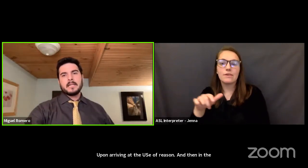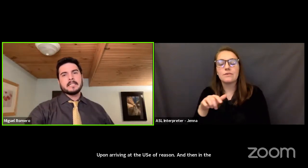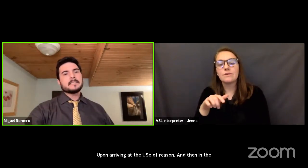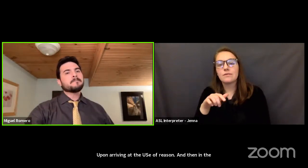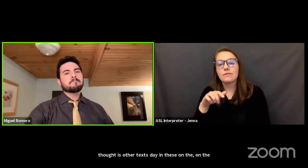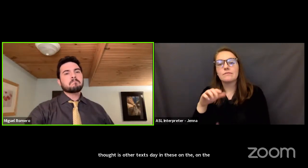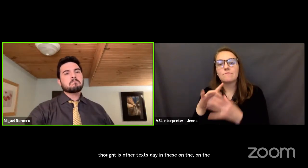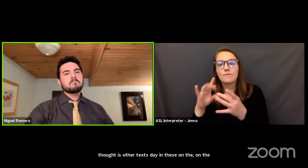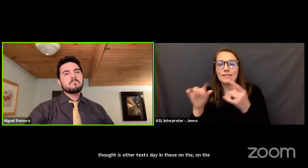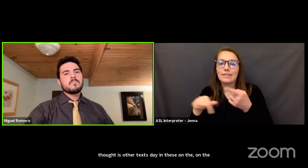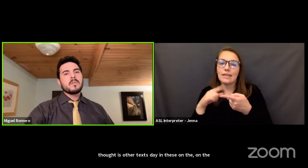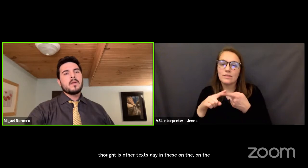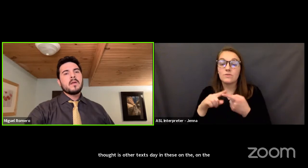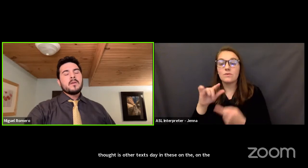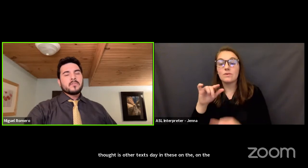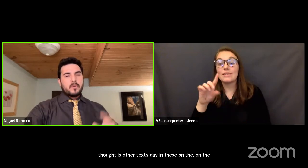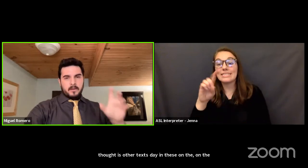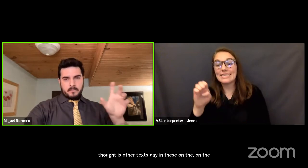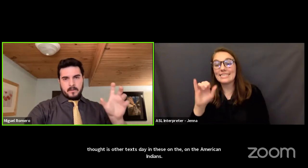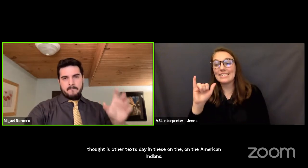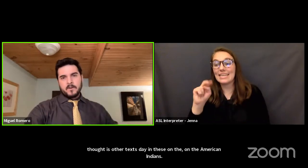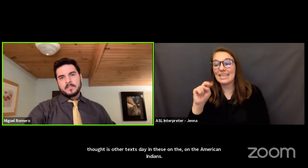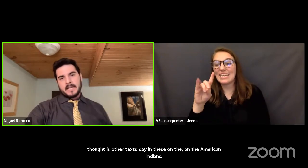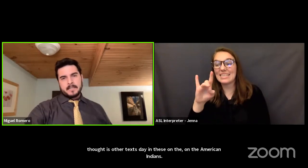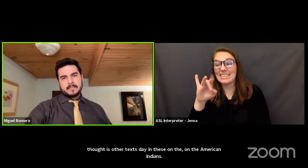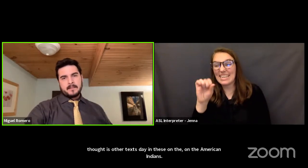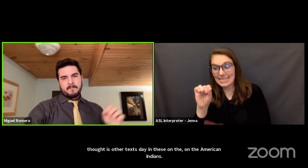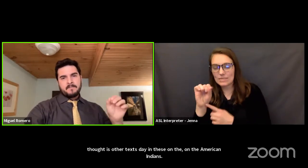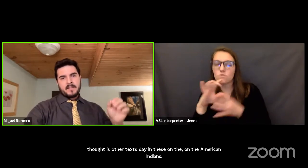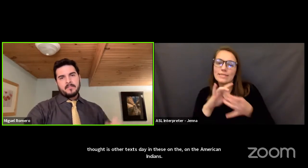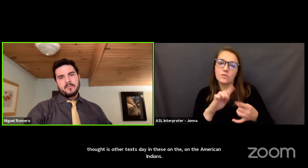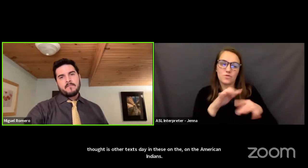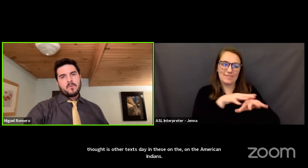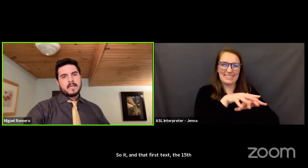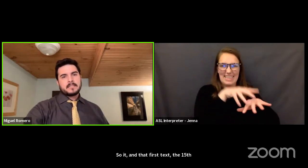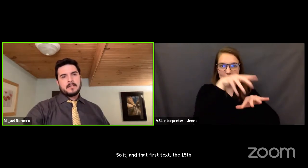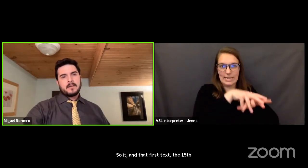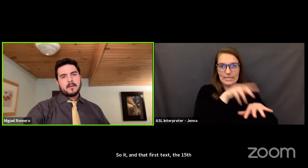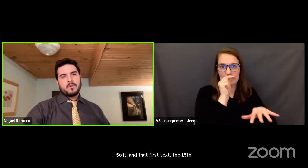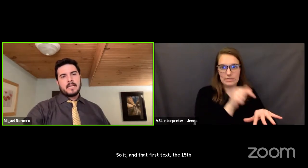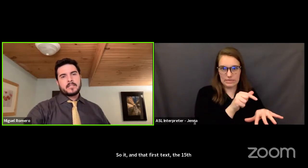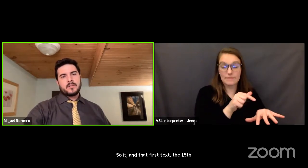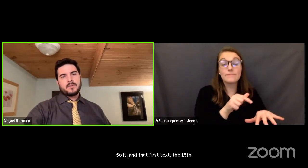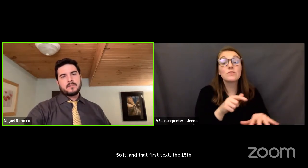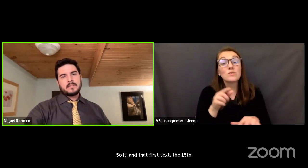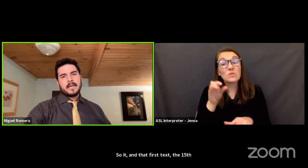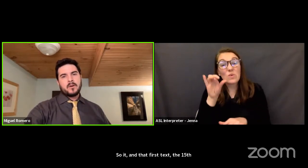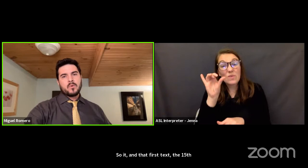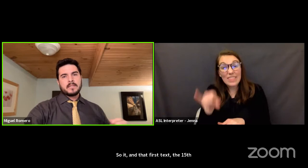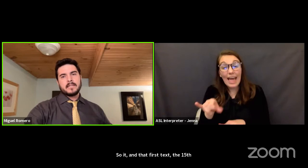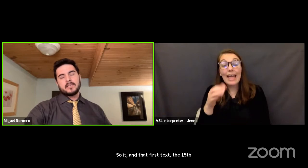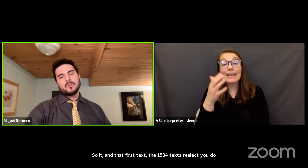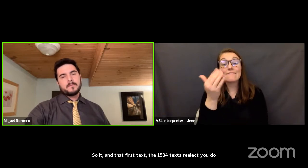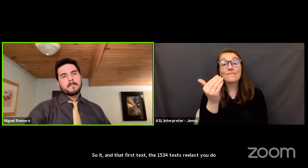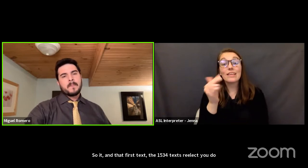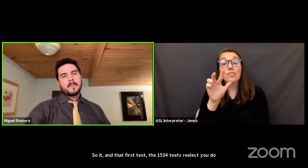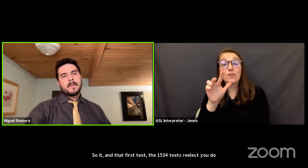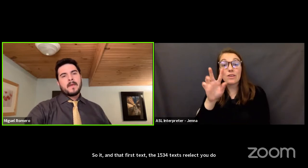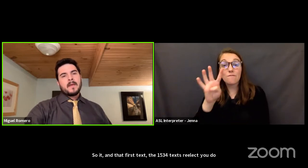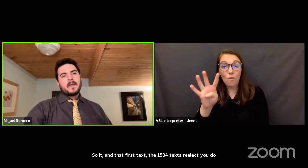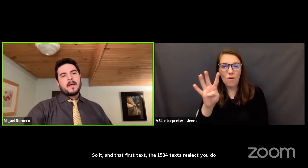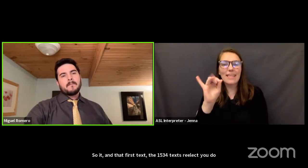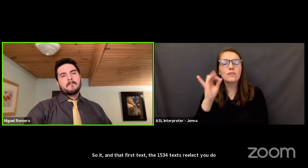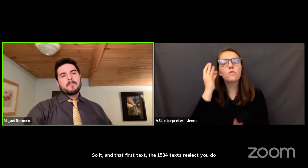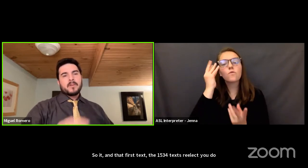on the Amerindians. So in that first text, the 1534 text, Relectio de Eo Quantinatur,